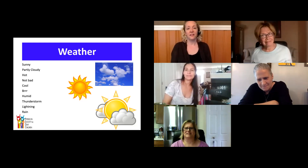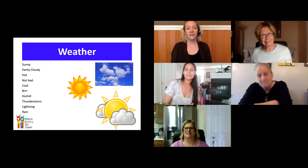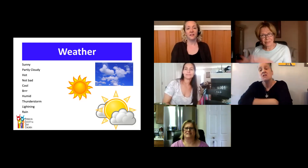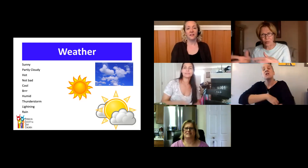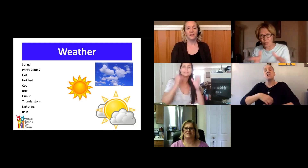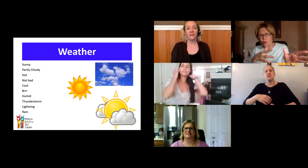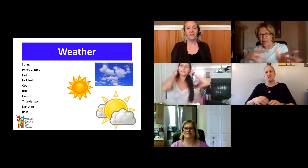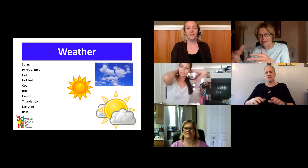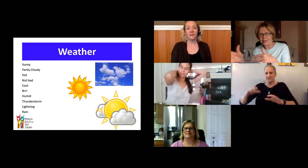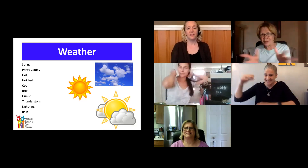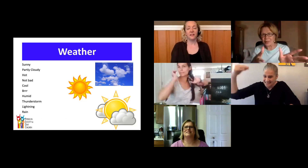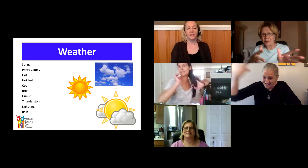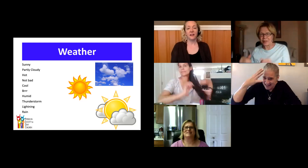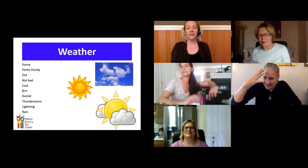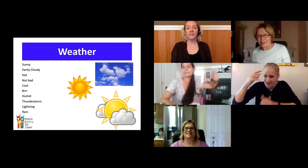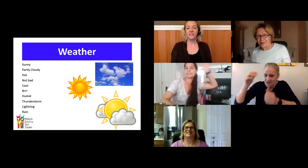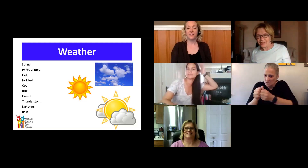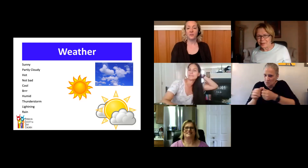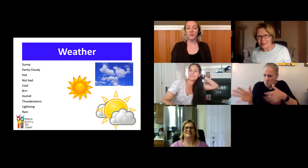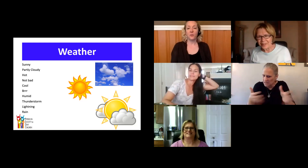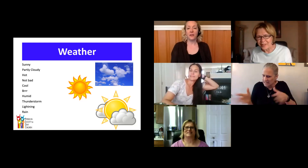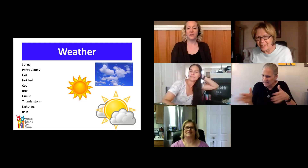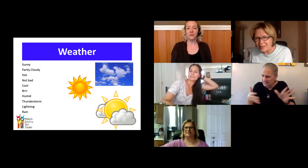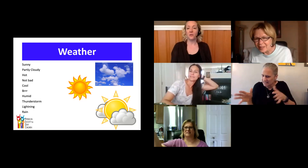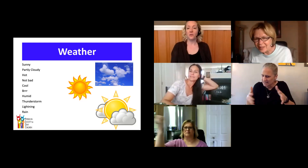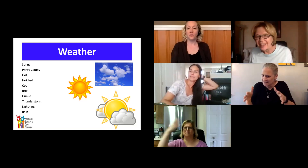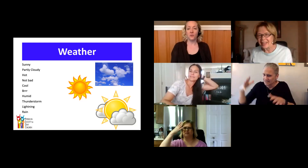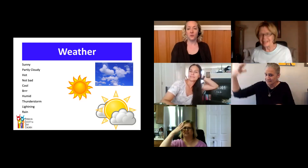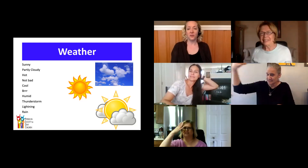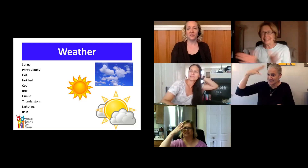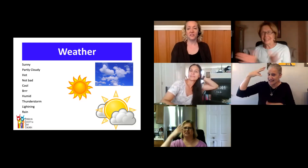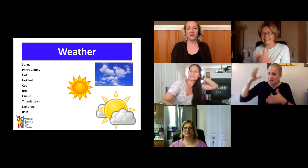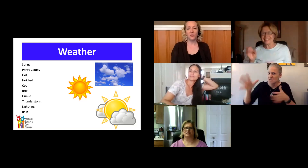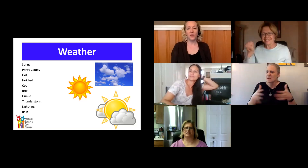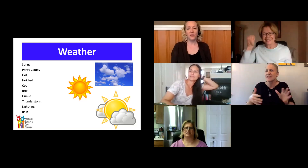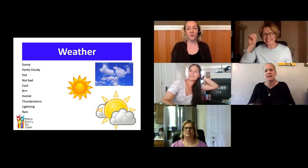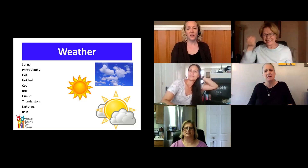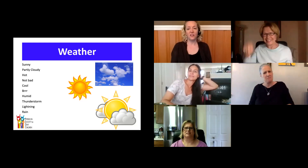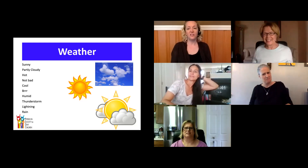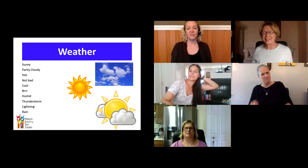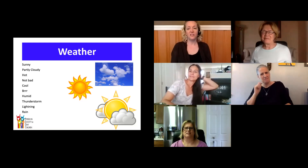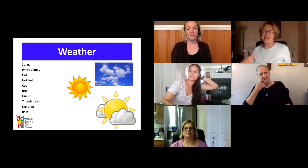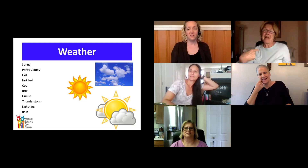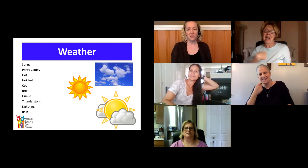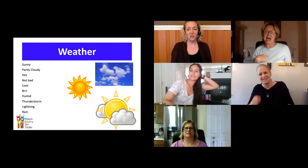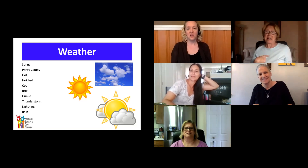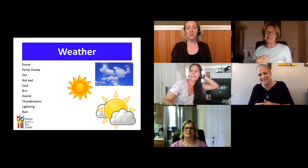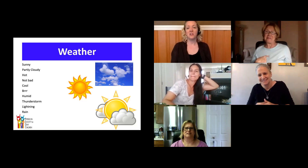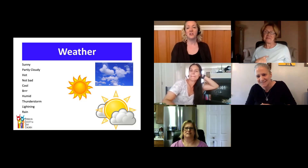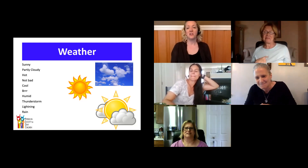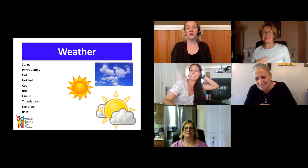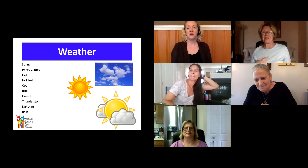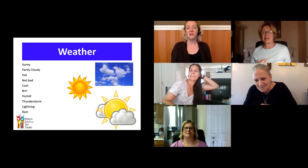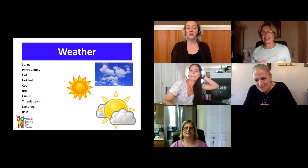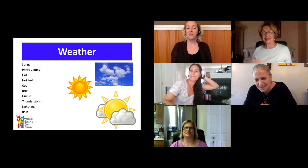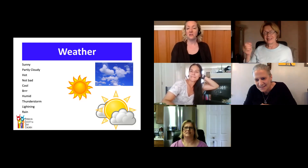I like the sun with the wind. Oh, sun with the wind? Okay. All righty, that's